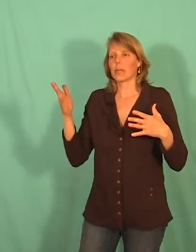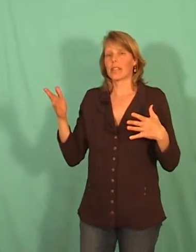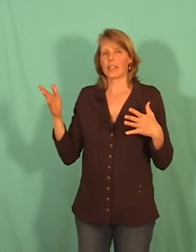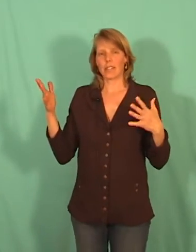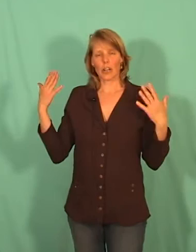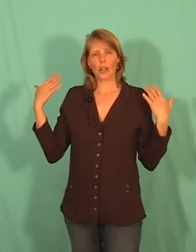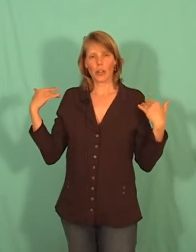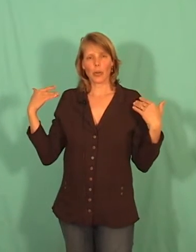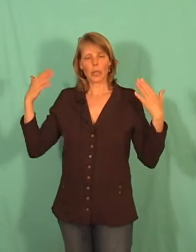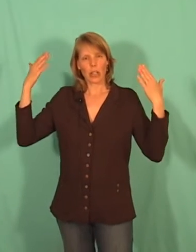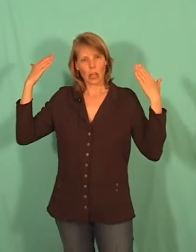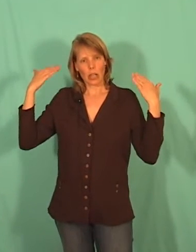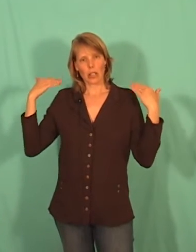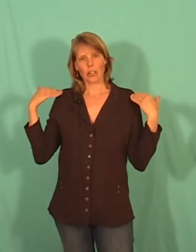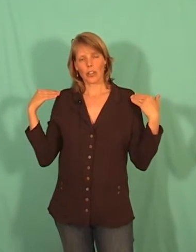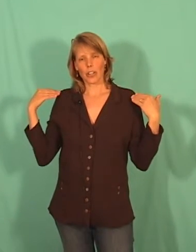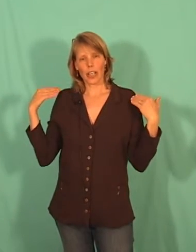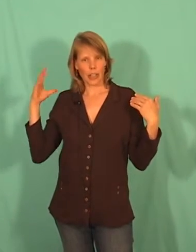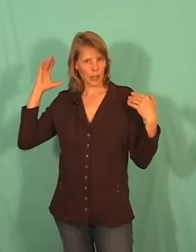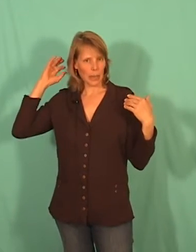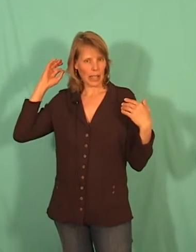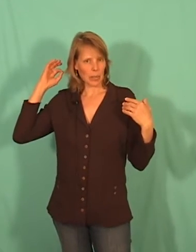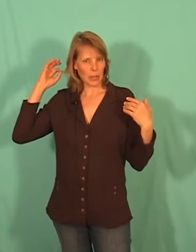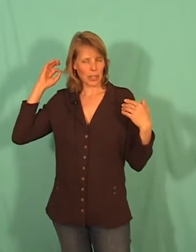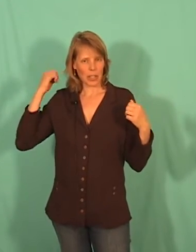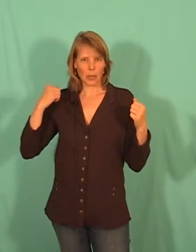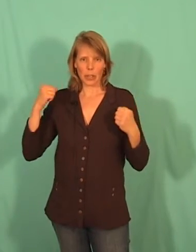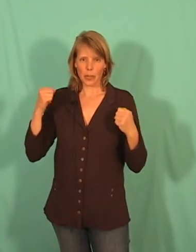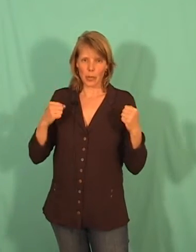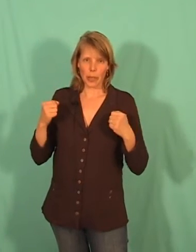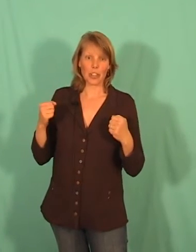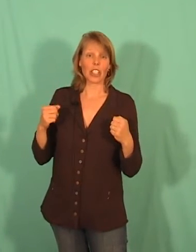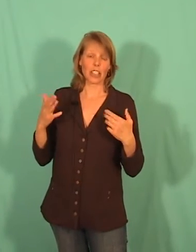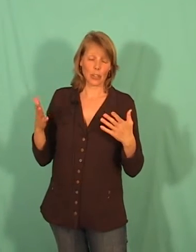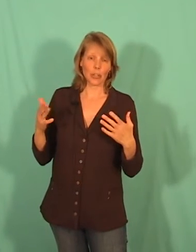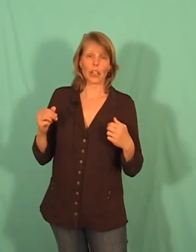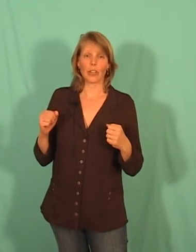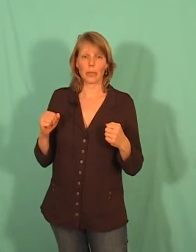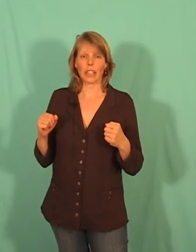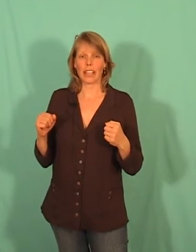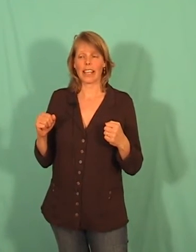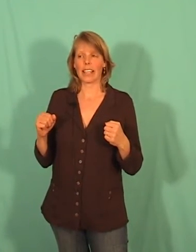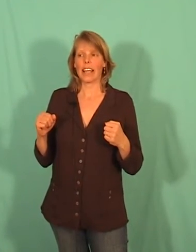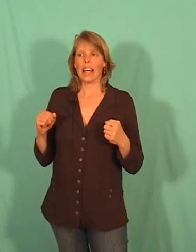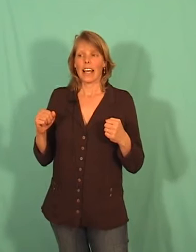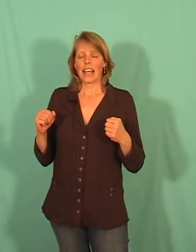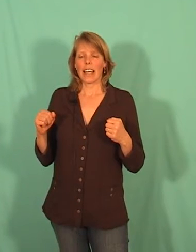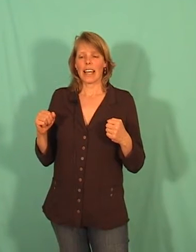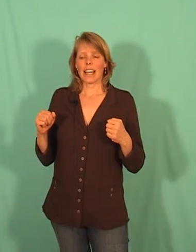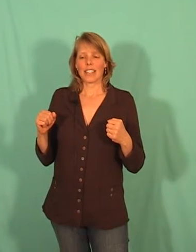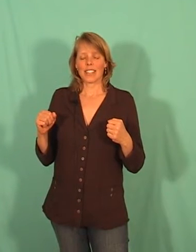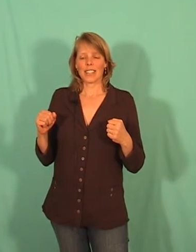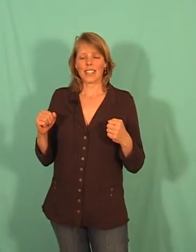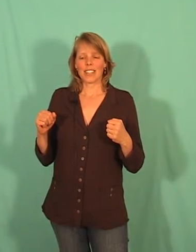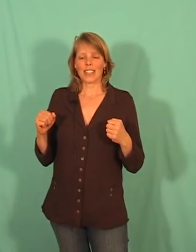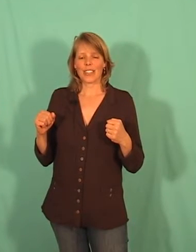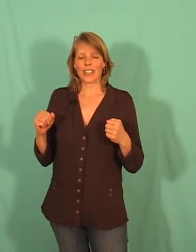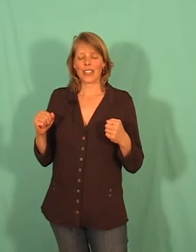this young girl with long dark hair back in a ponytail running through the park. She did look a little bit like Katie. And